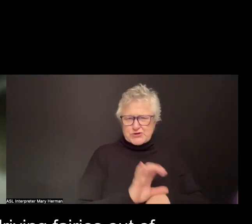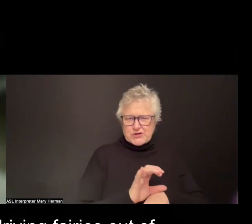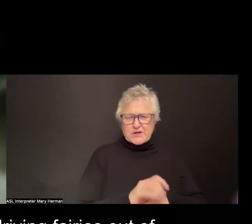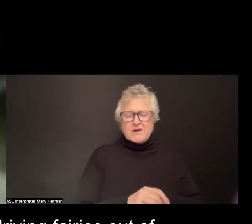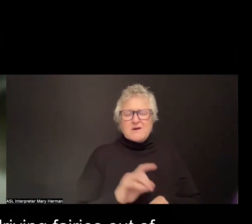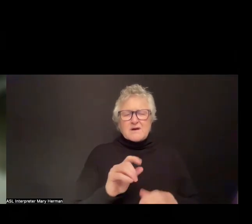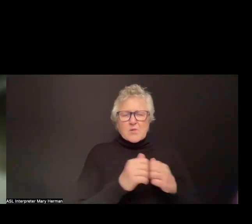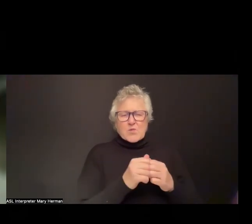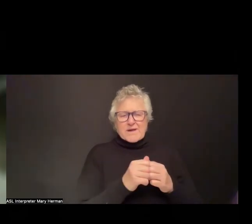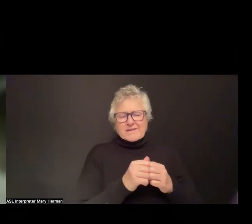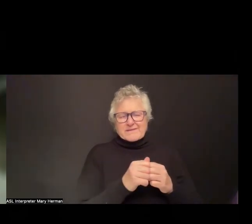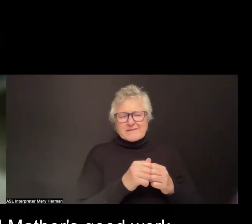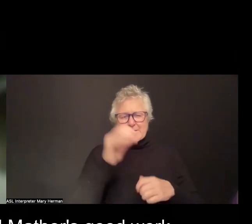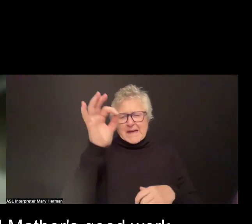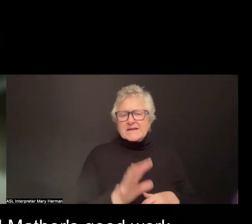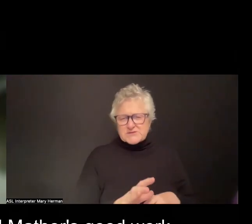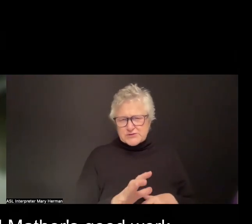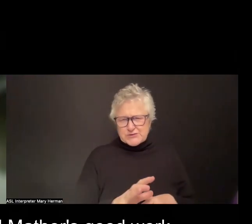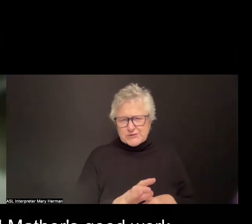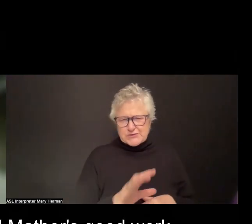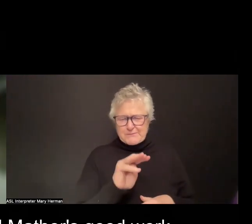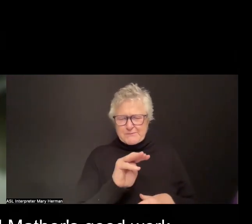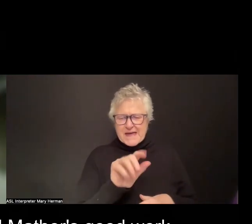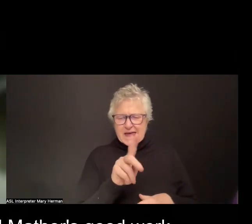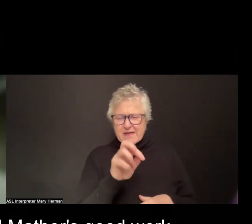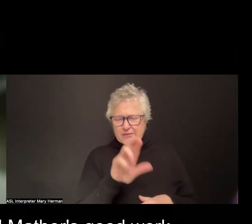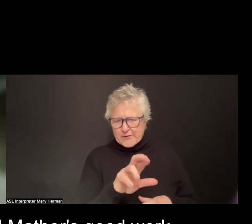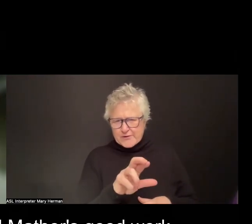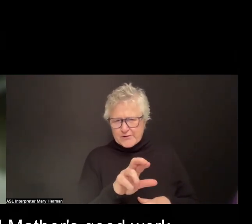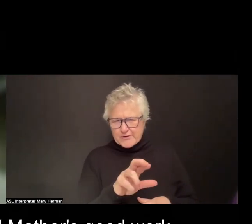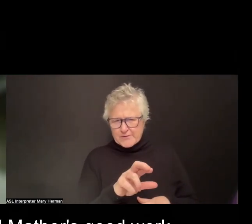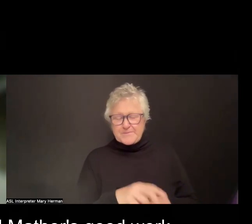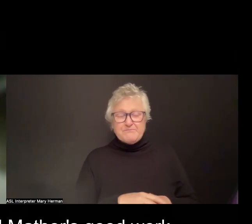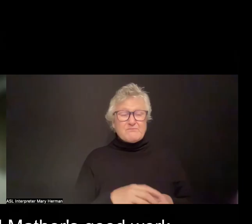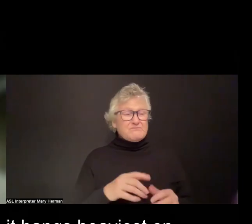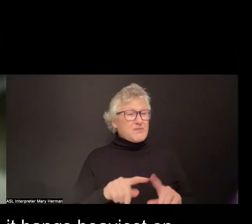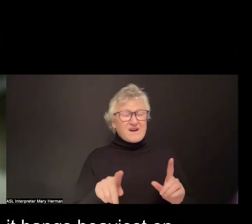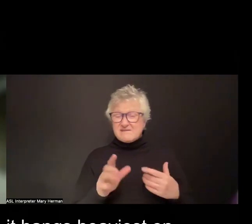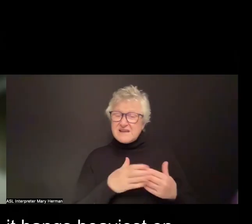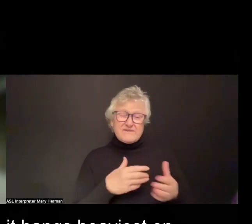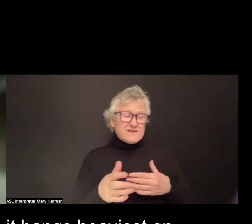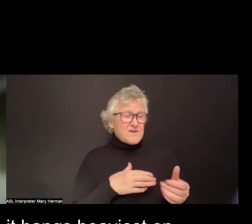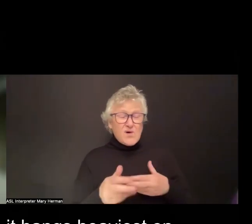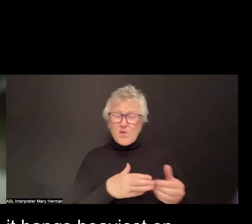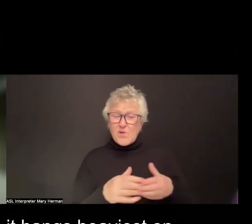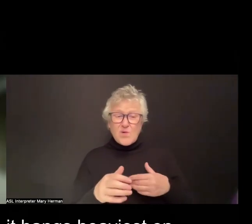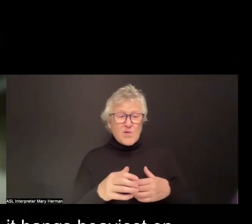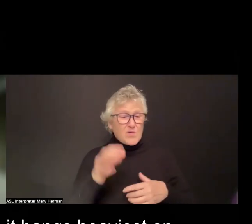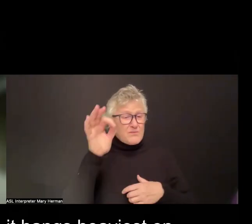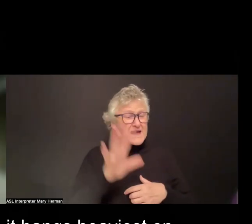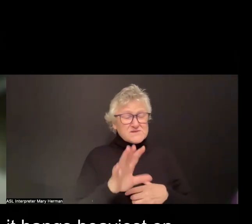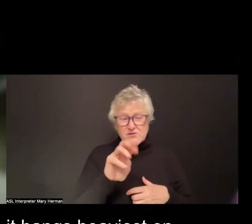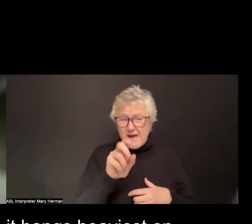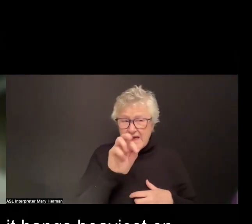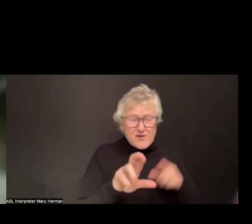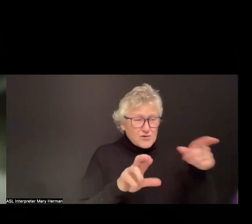out of holes in the ground. But for all Reverend Mather's good works, Satan's power still hangs heavy in Boston, and maybe it hangs